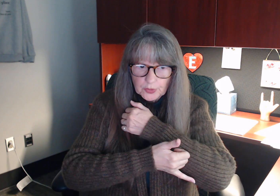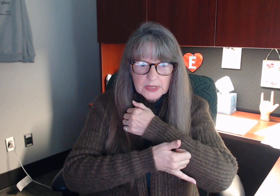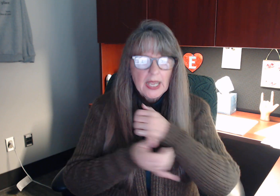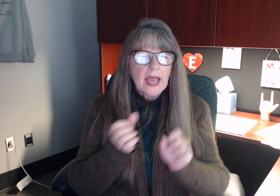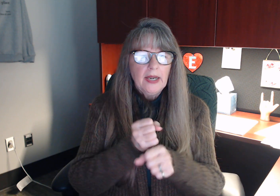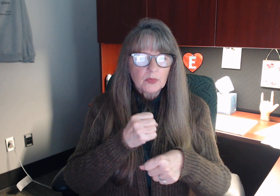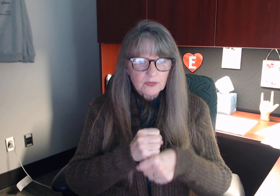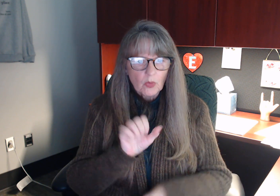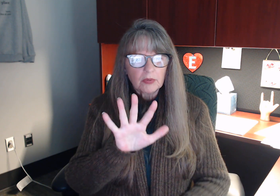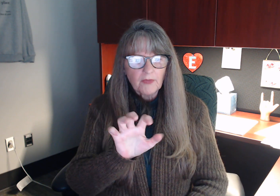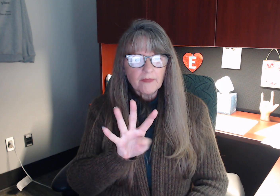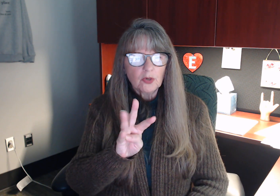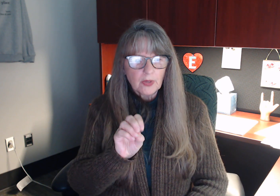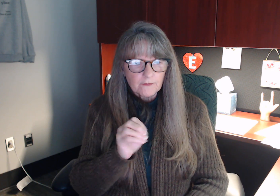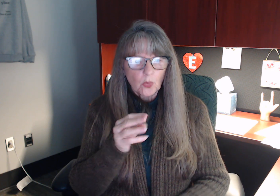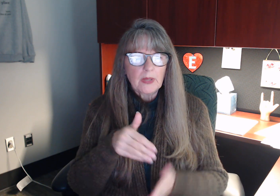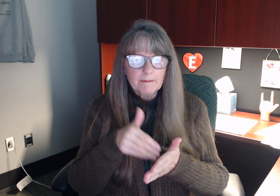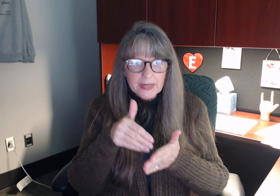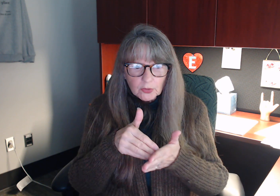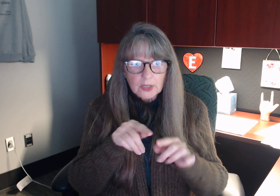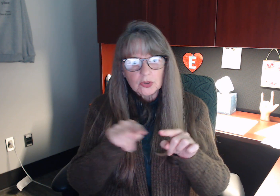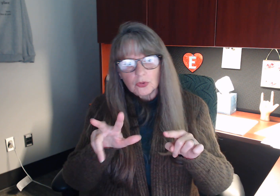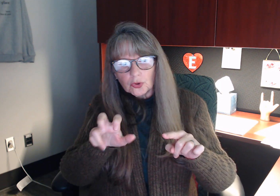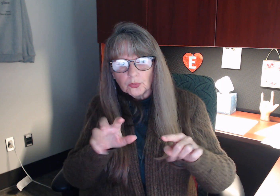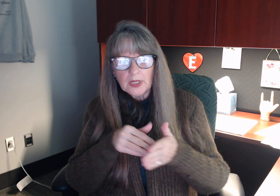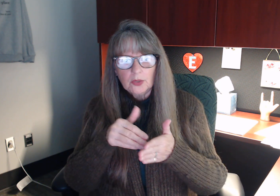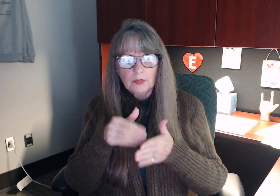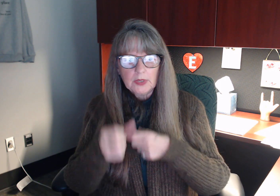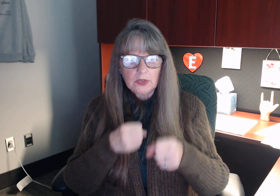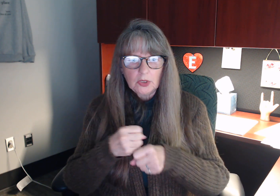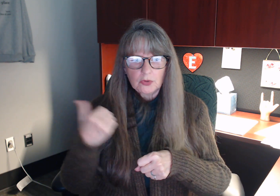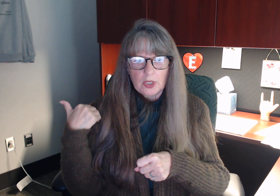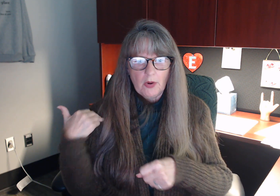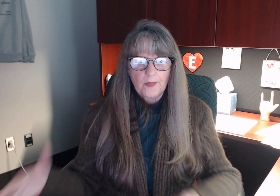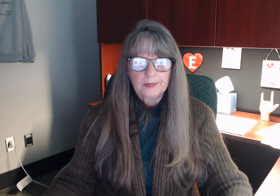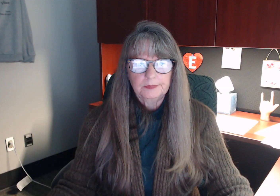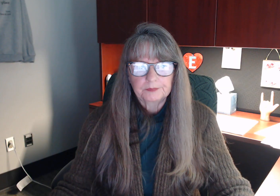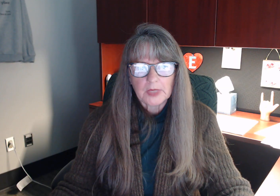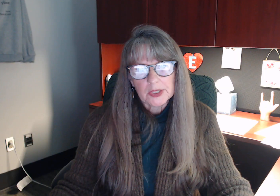countries, and it was formed 540 million to 300 million years ago. That's pretty